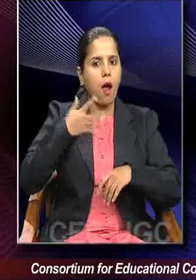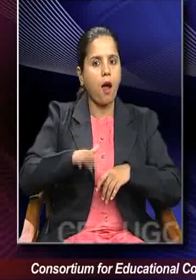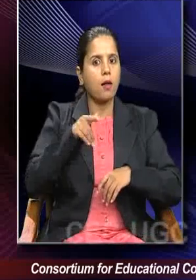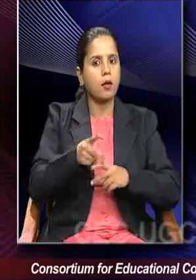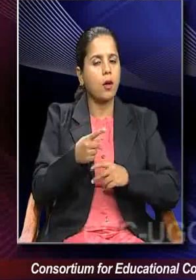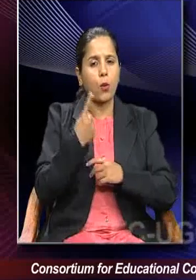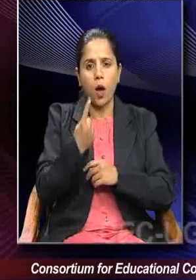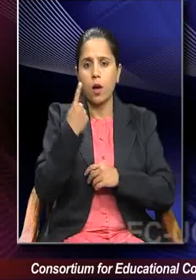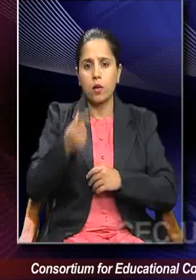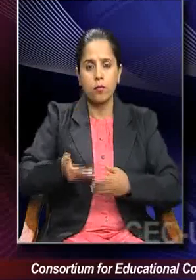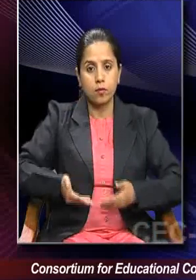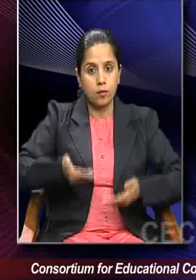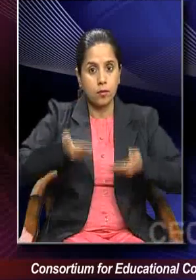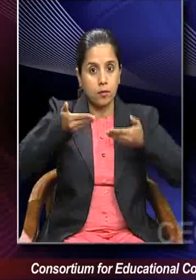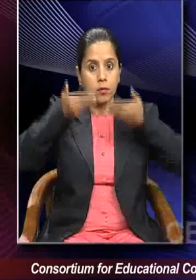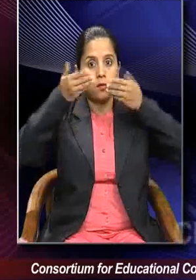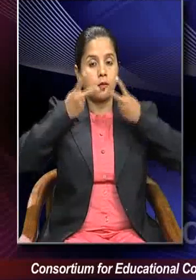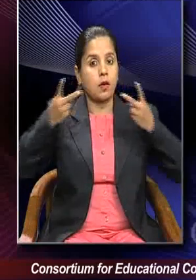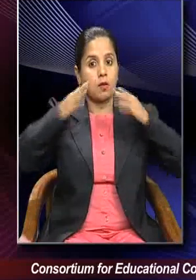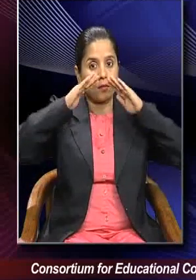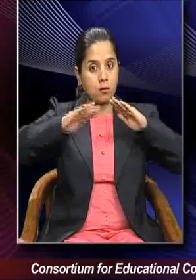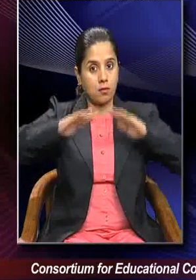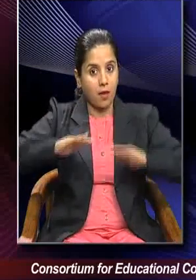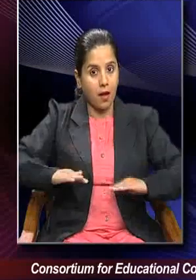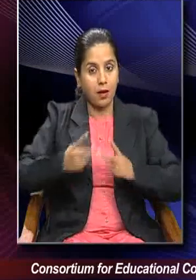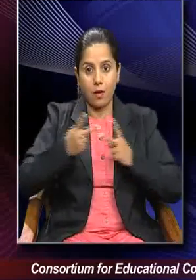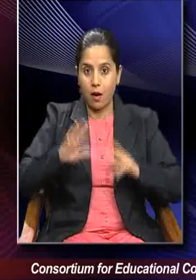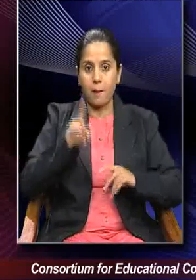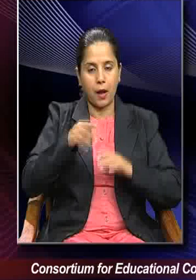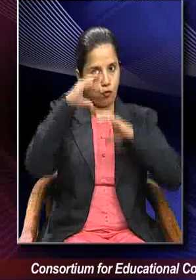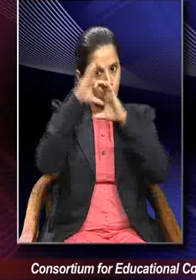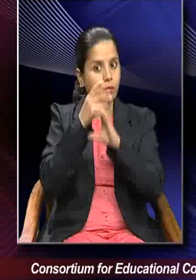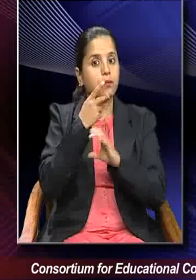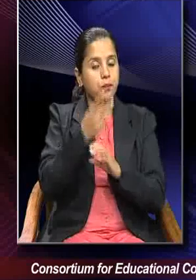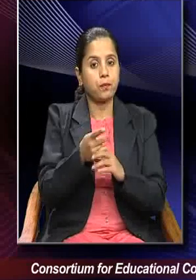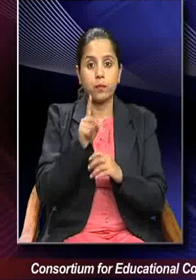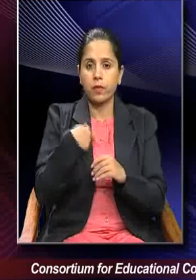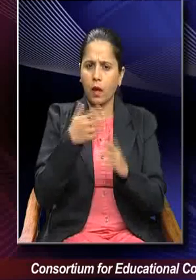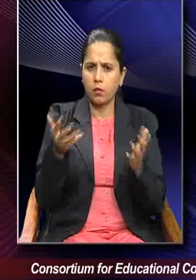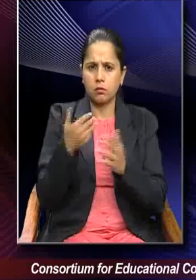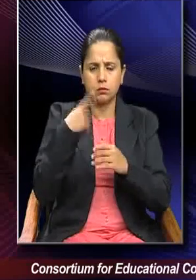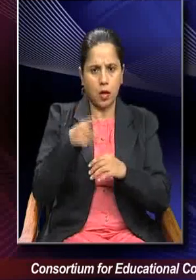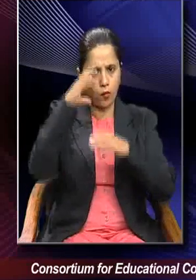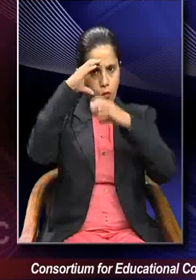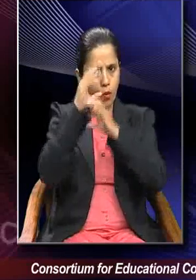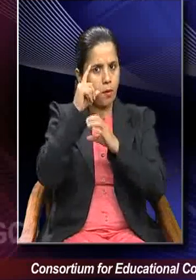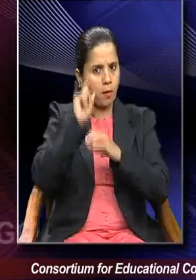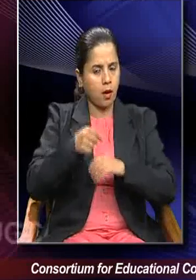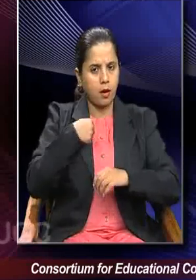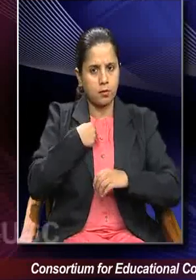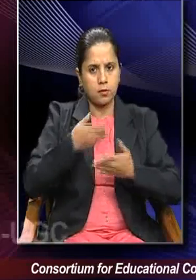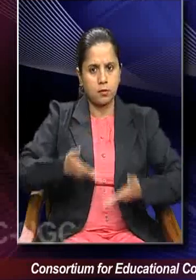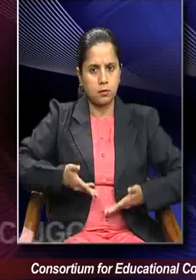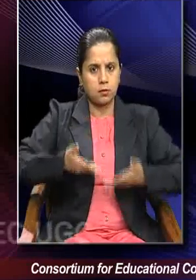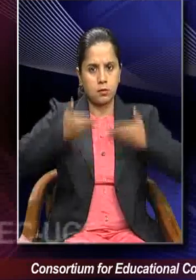each inhalation and exhalation. Encourage your focus to return to the